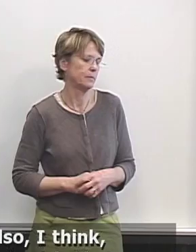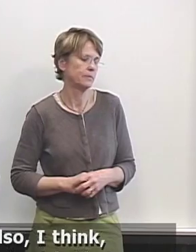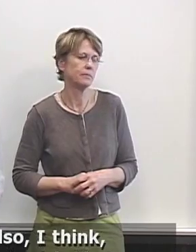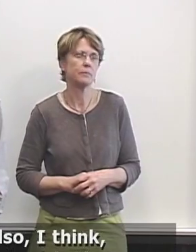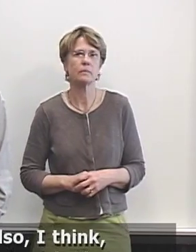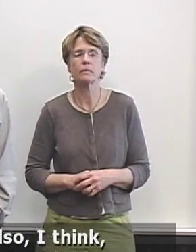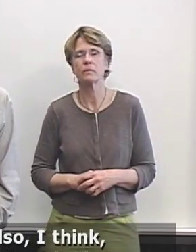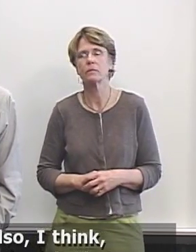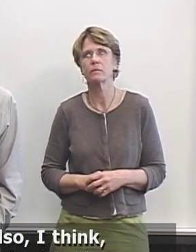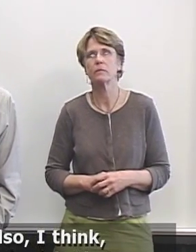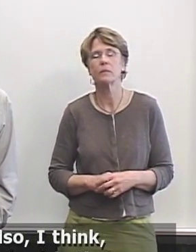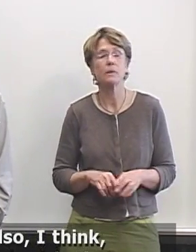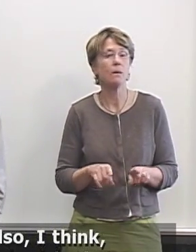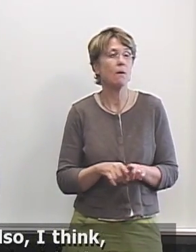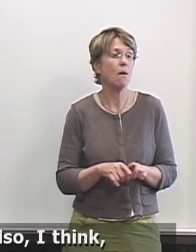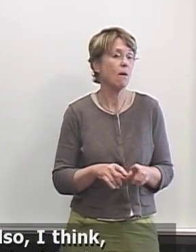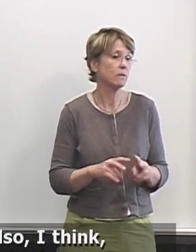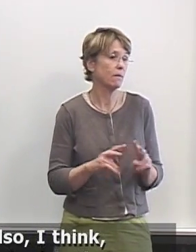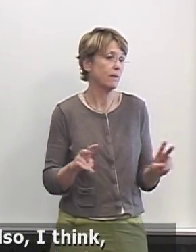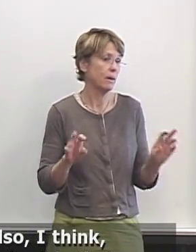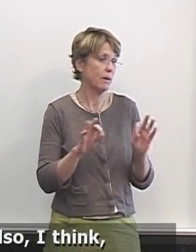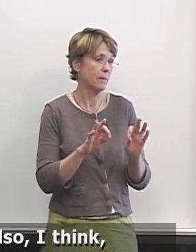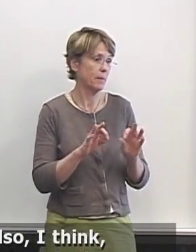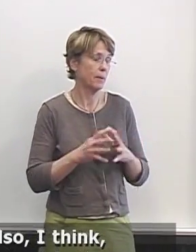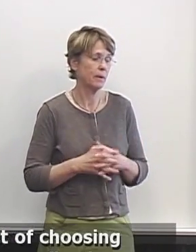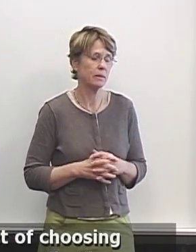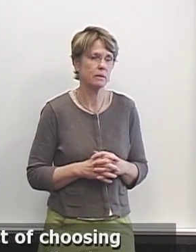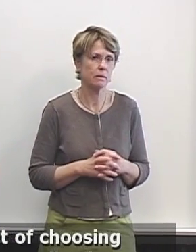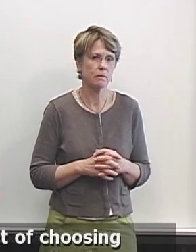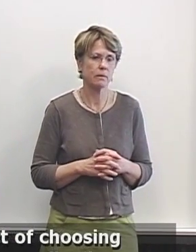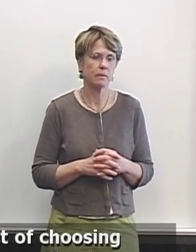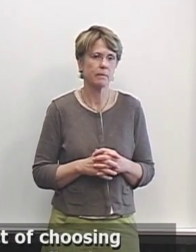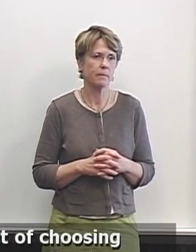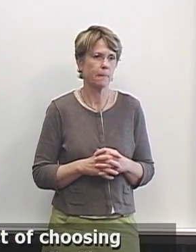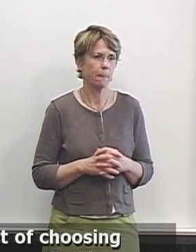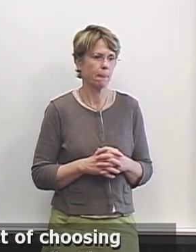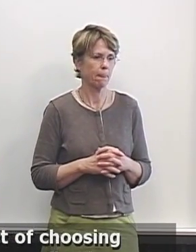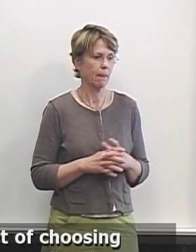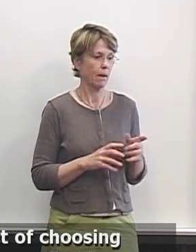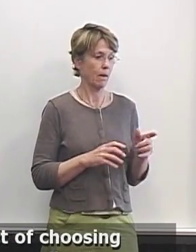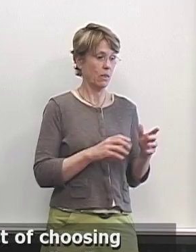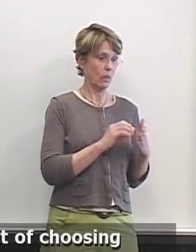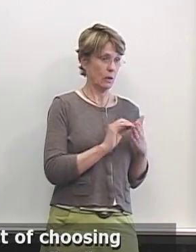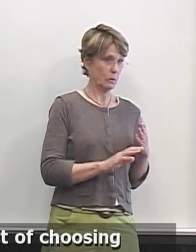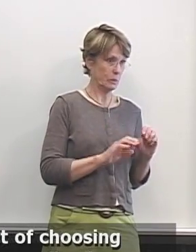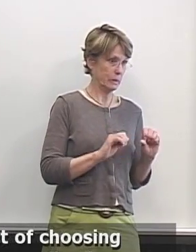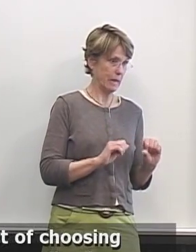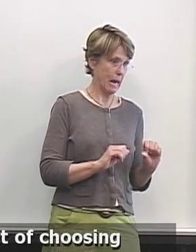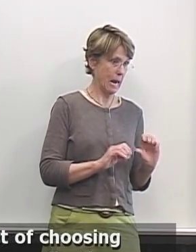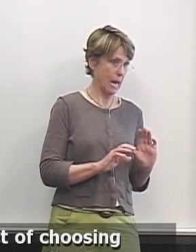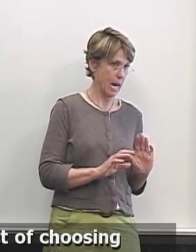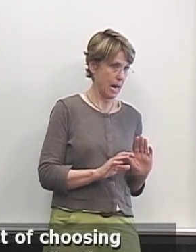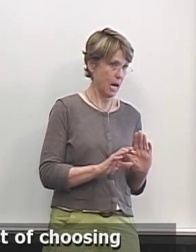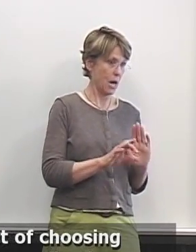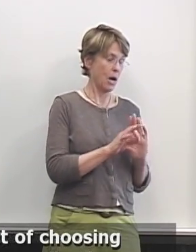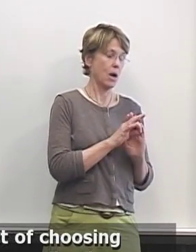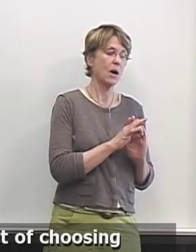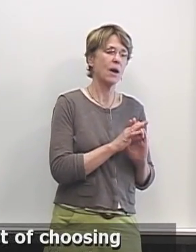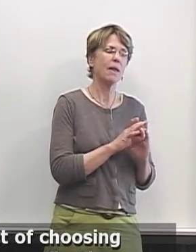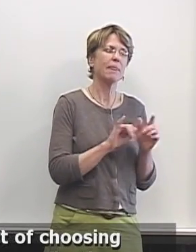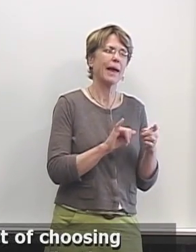What's also, I think, very important is that just the act of choosing implies some reflection.